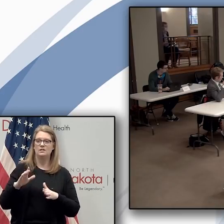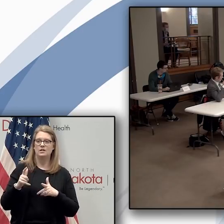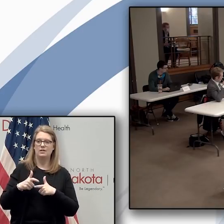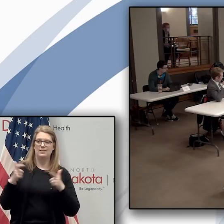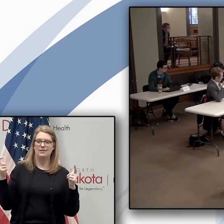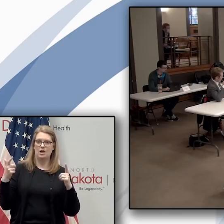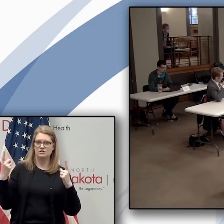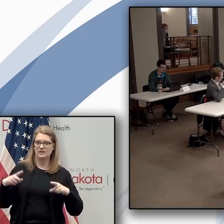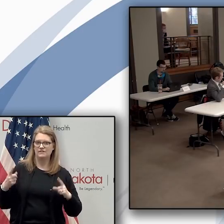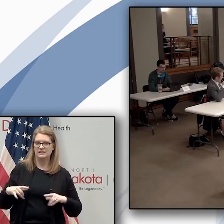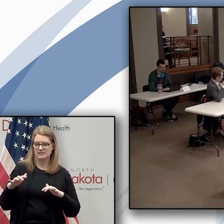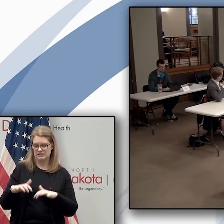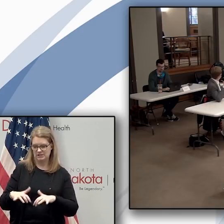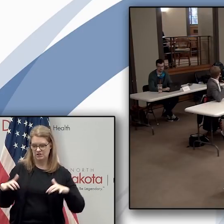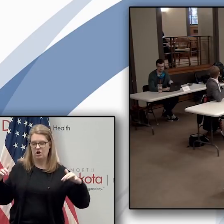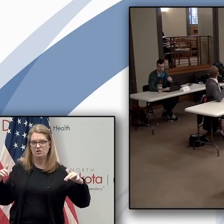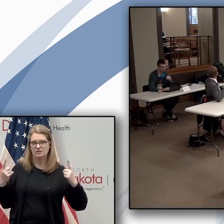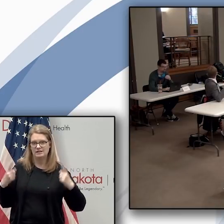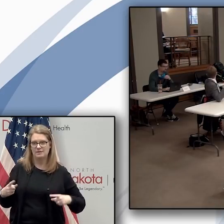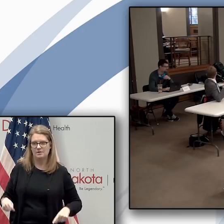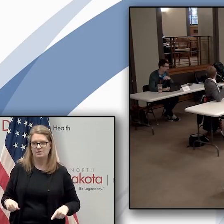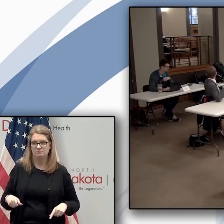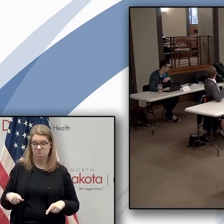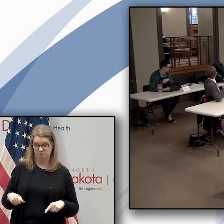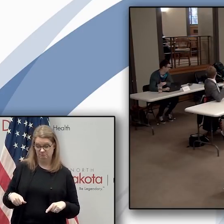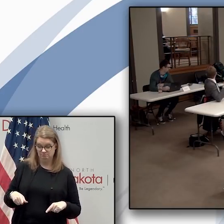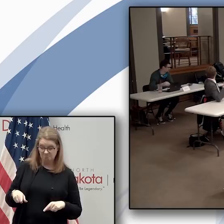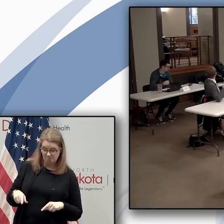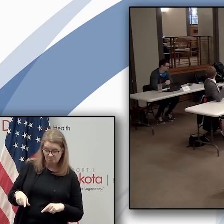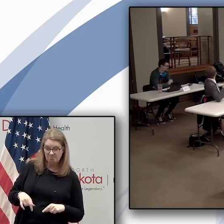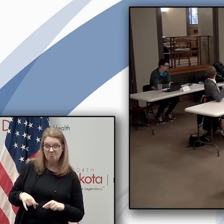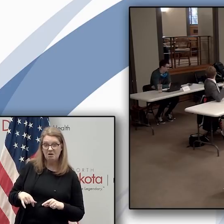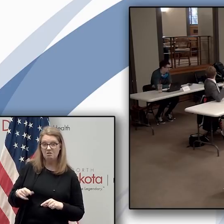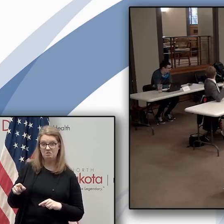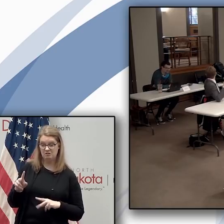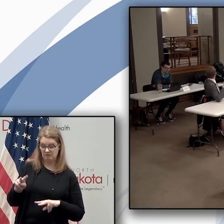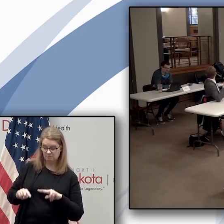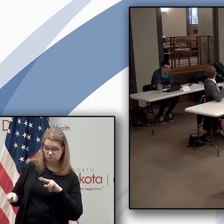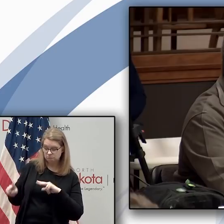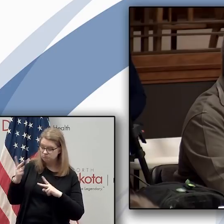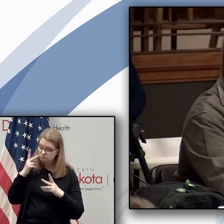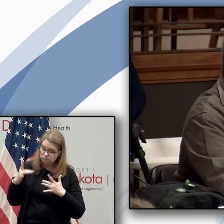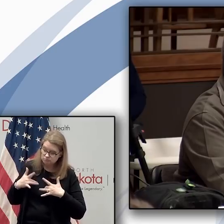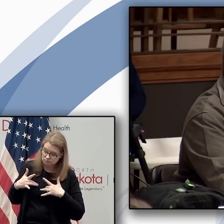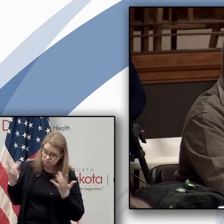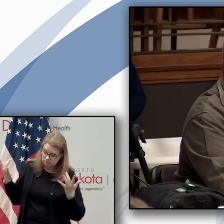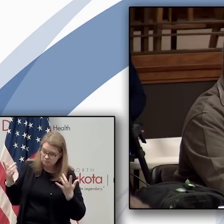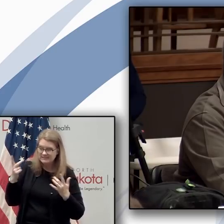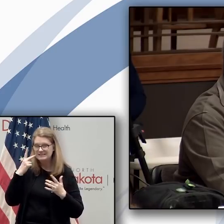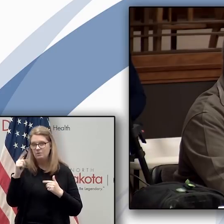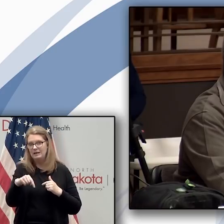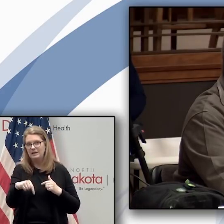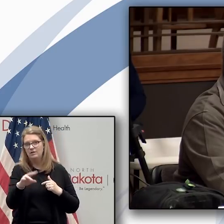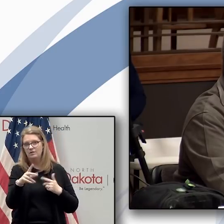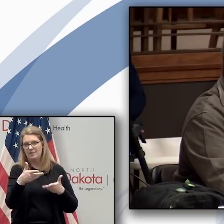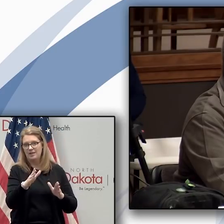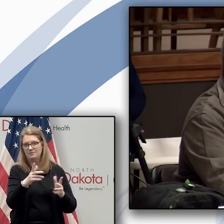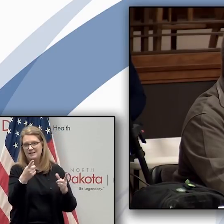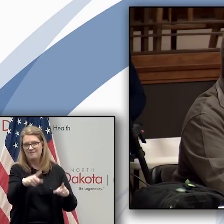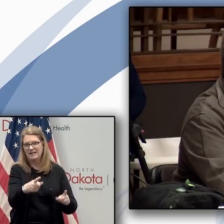and concerts to continue. Is that going to be looked at as kind of like a reference point for when North Dakota decides to allow those events?